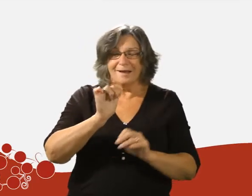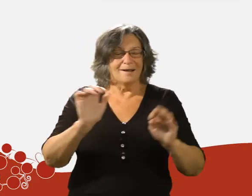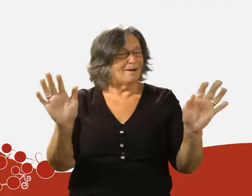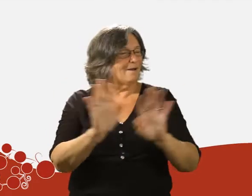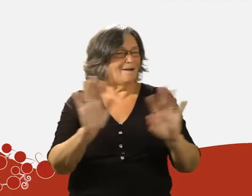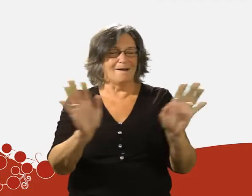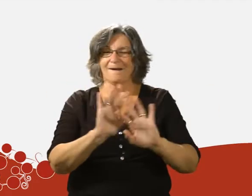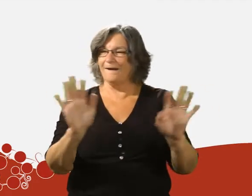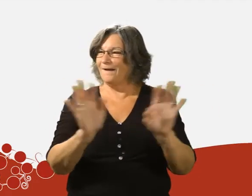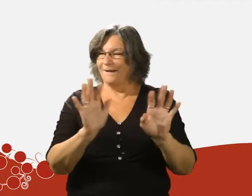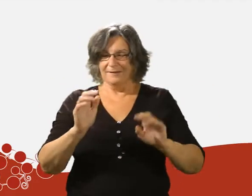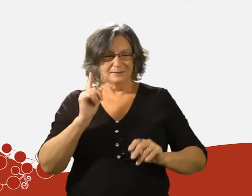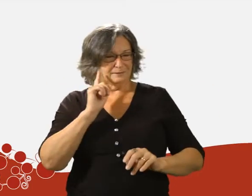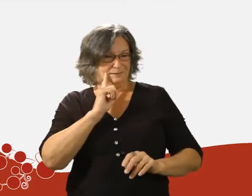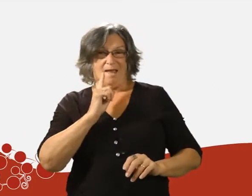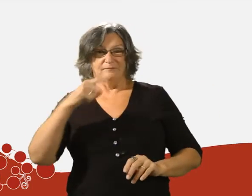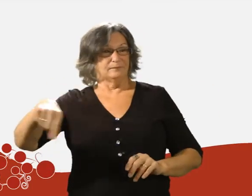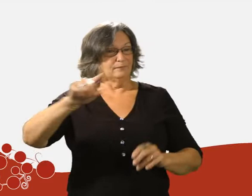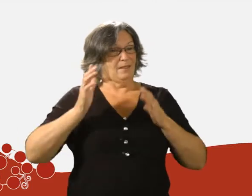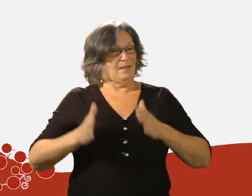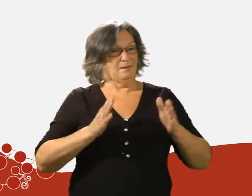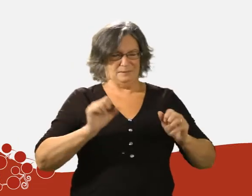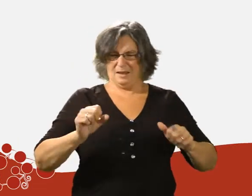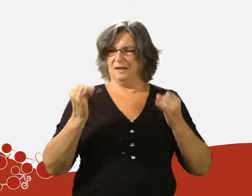not require the use of interpreters every day, as we are very independent.